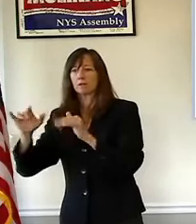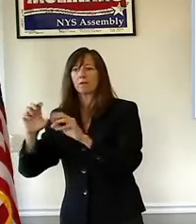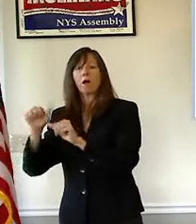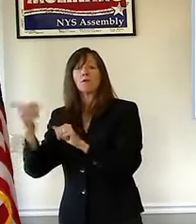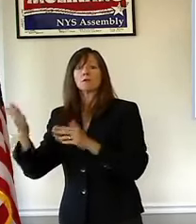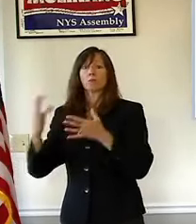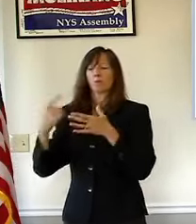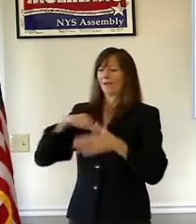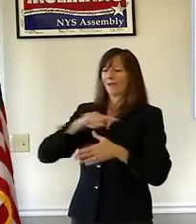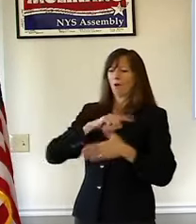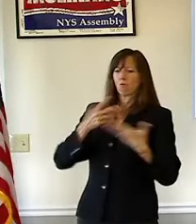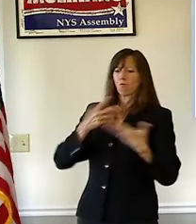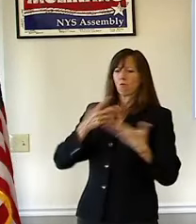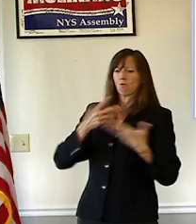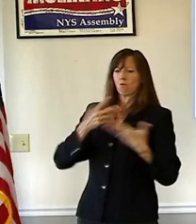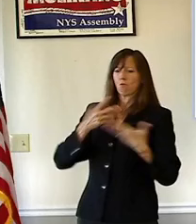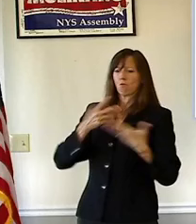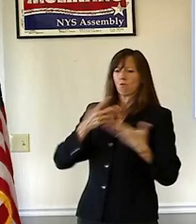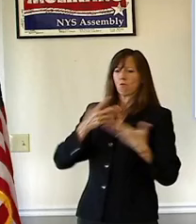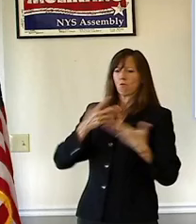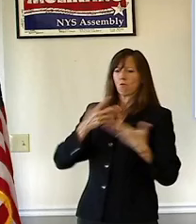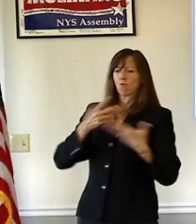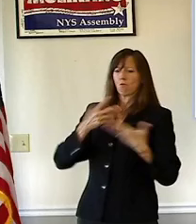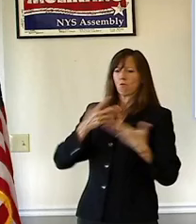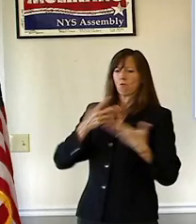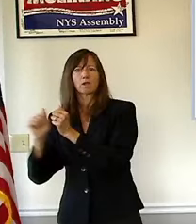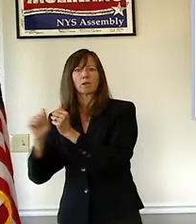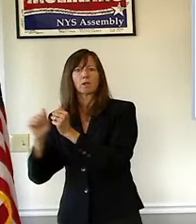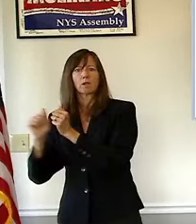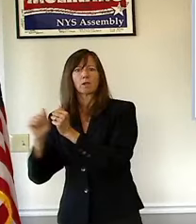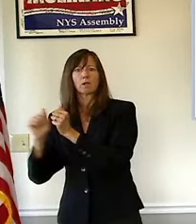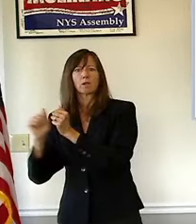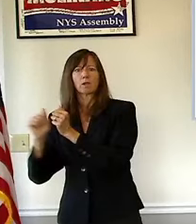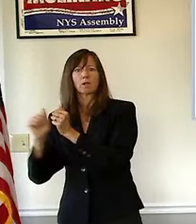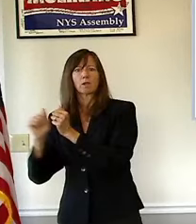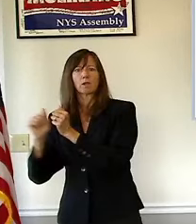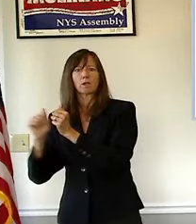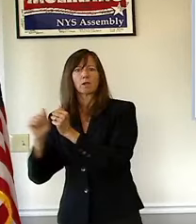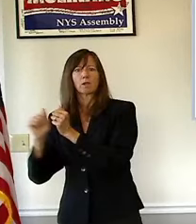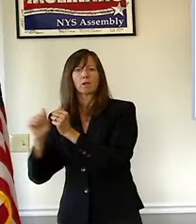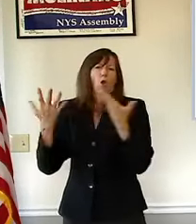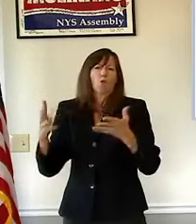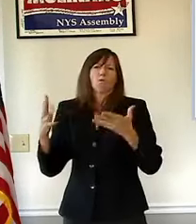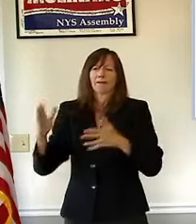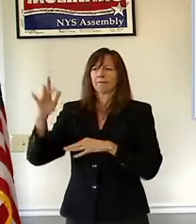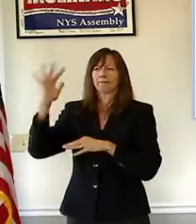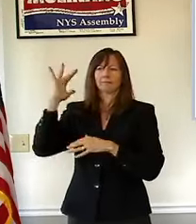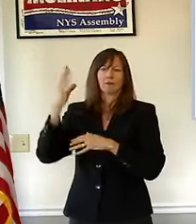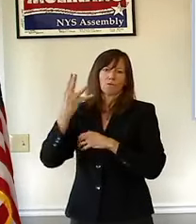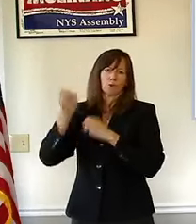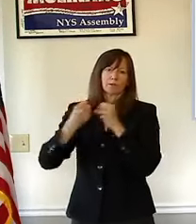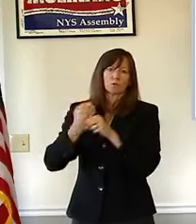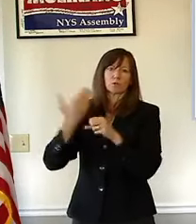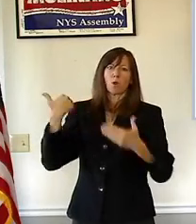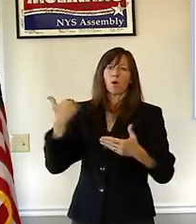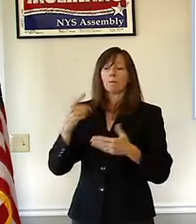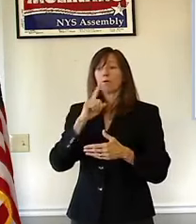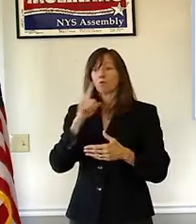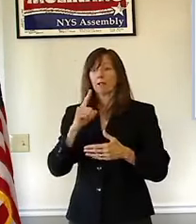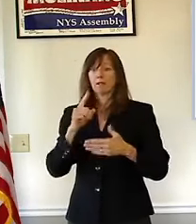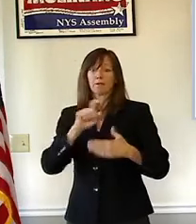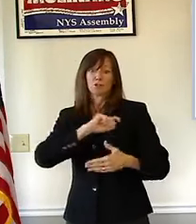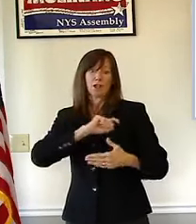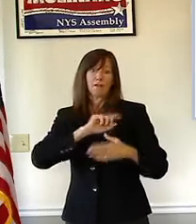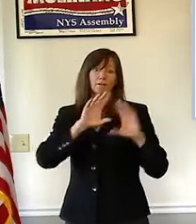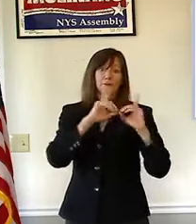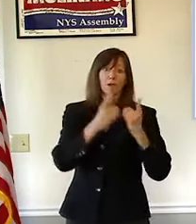connection. But we recognize that now is a critical moment. I am so very happy that Sheriff Anderson and the Sheriff's Office has taken the lead. The police agencies and their